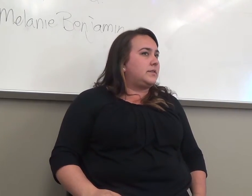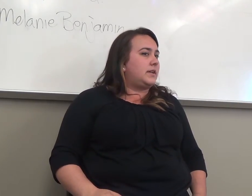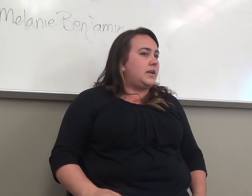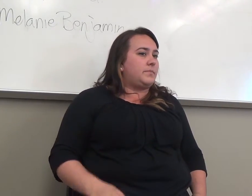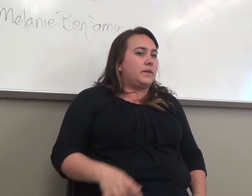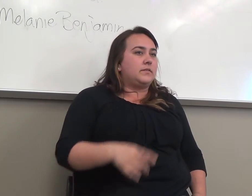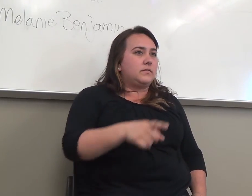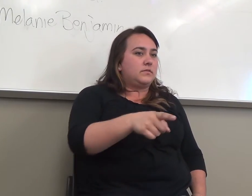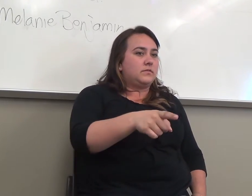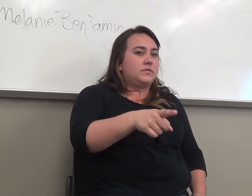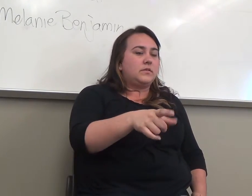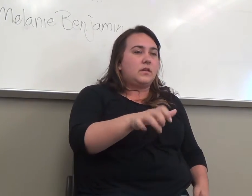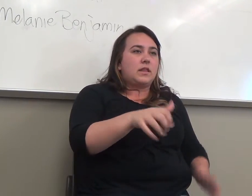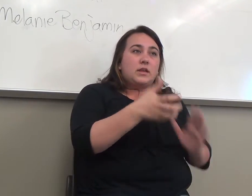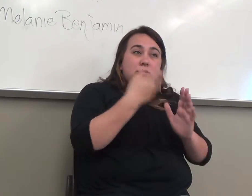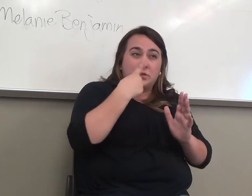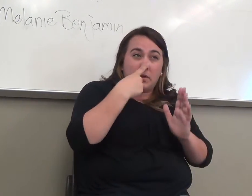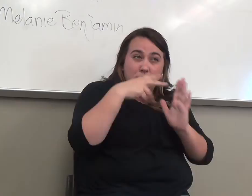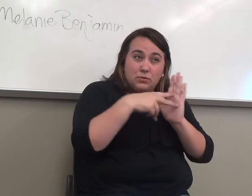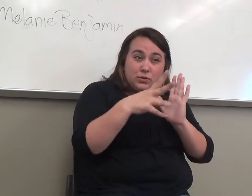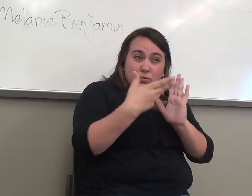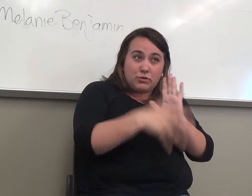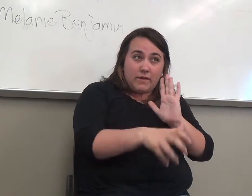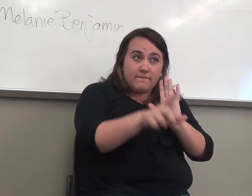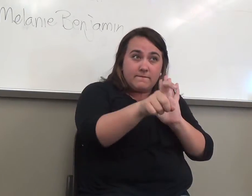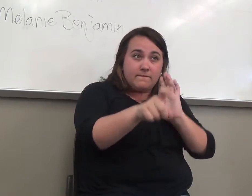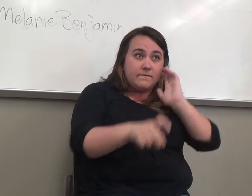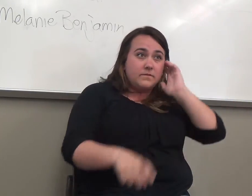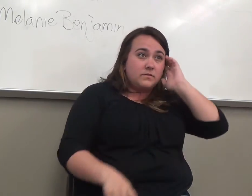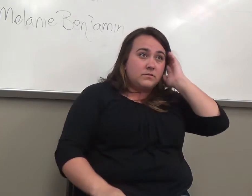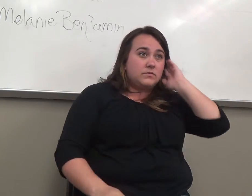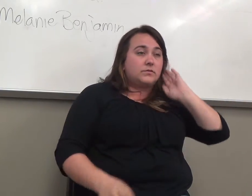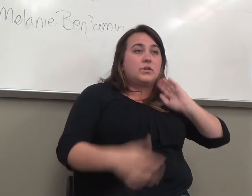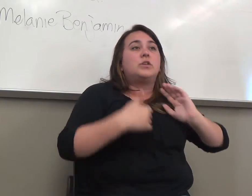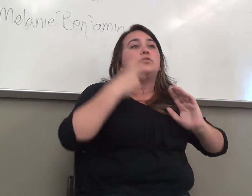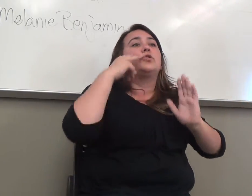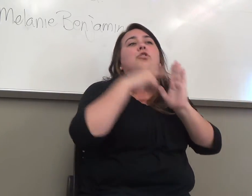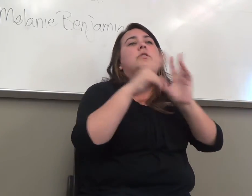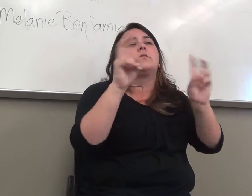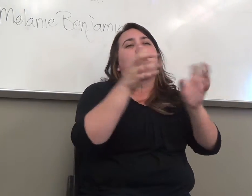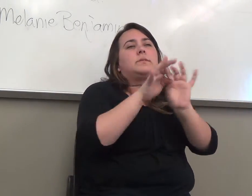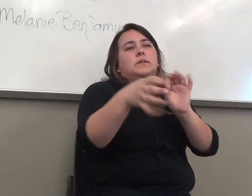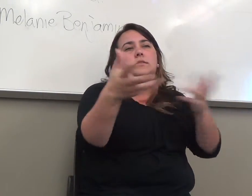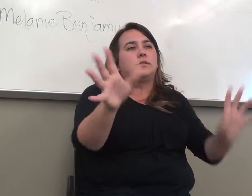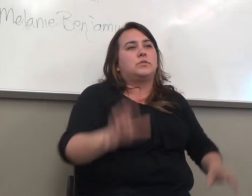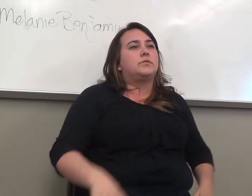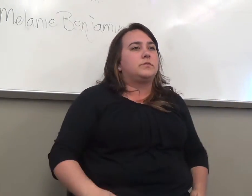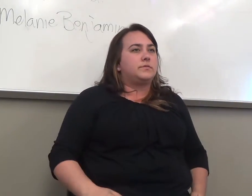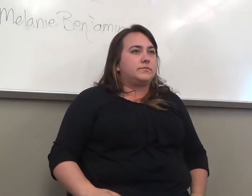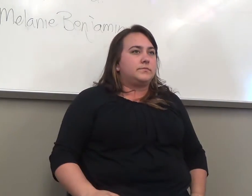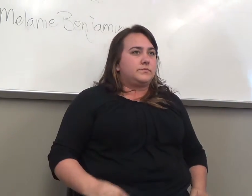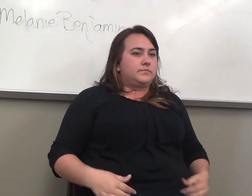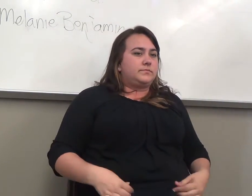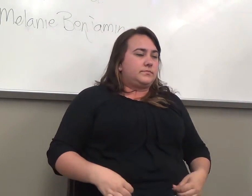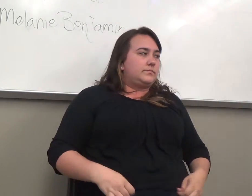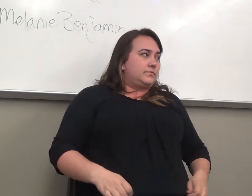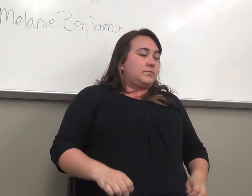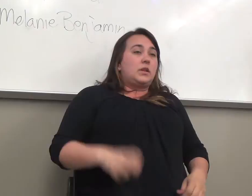done keep that it. draft. Can we look at yours? We're just gonna look at the first sentence. Okay, so Sandra's way ahead of